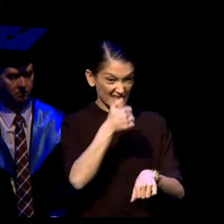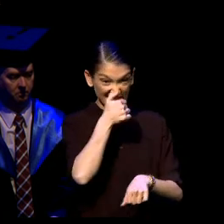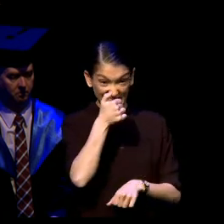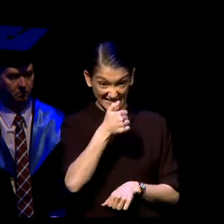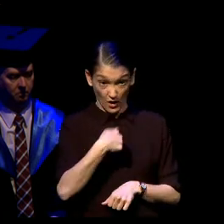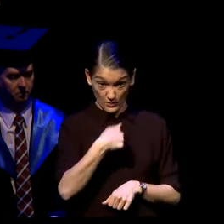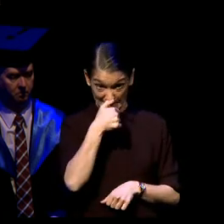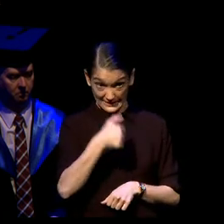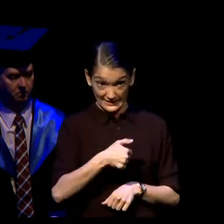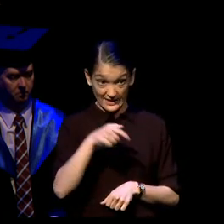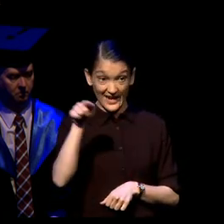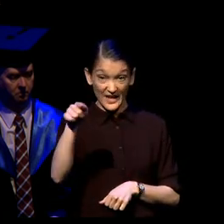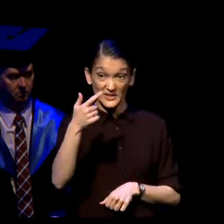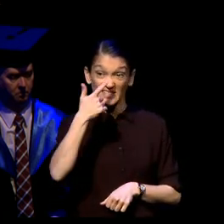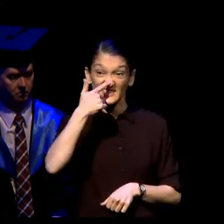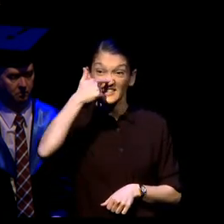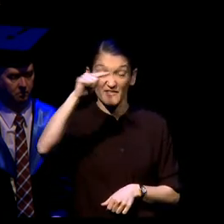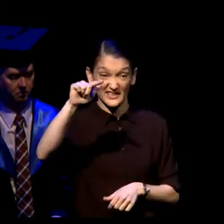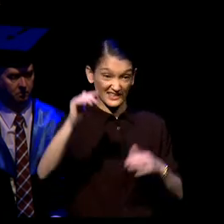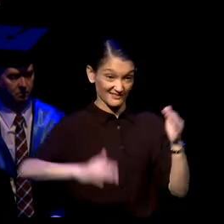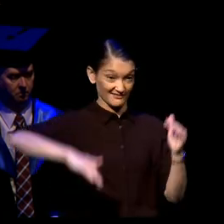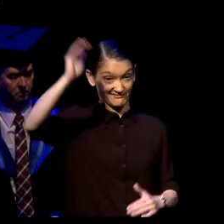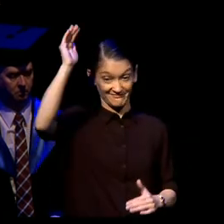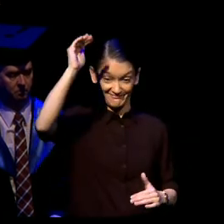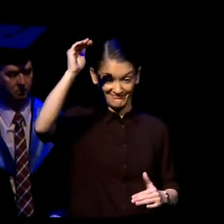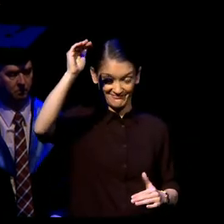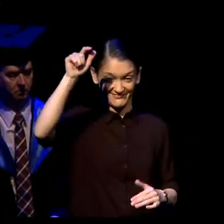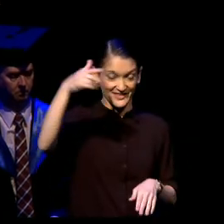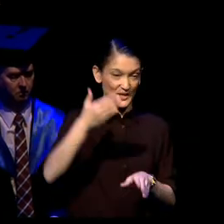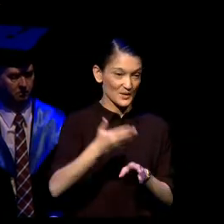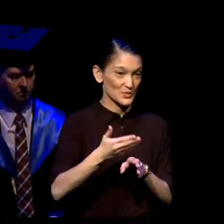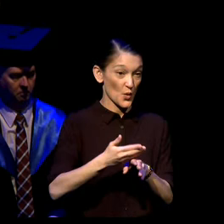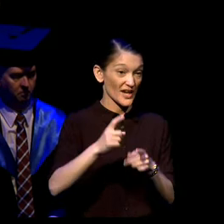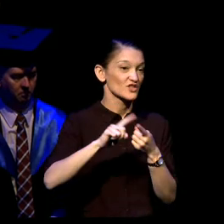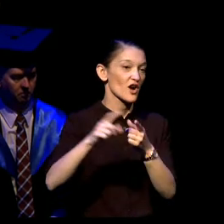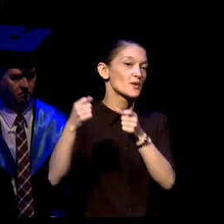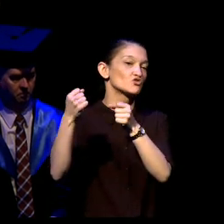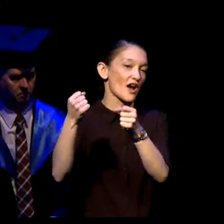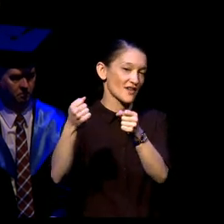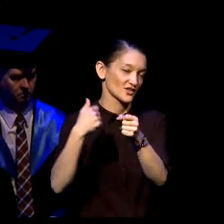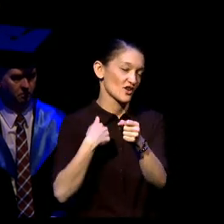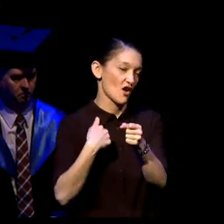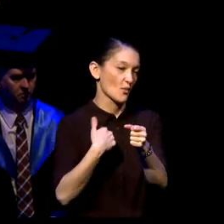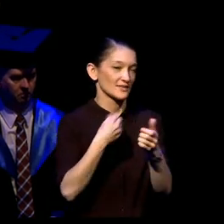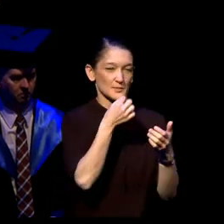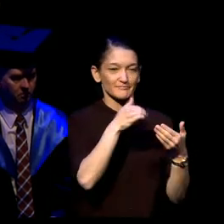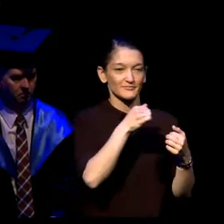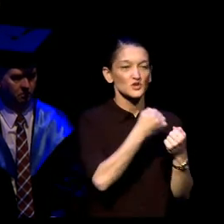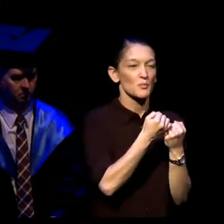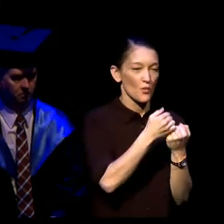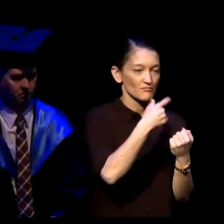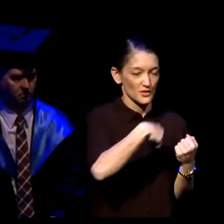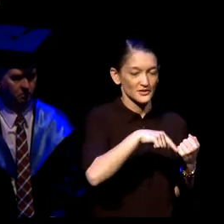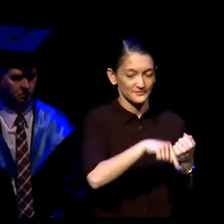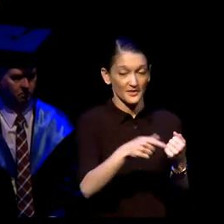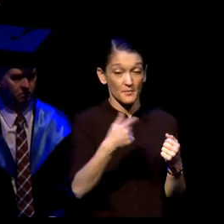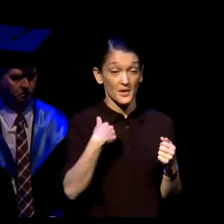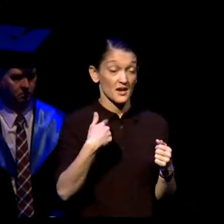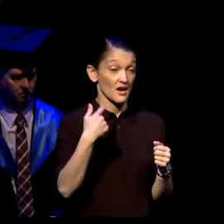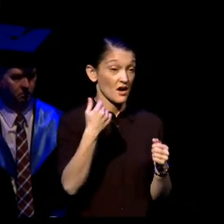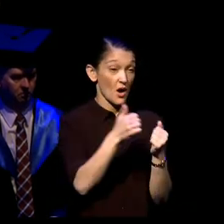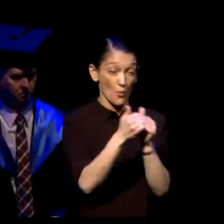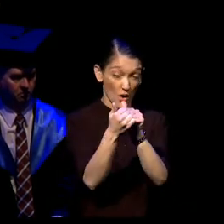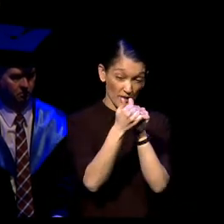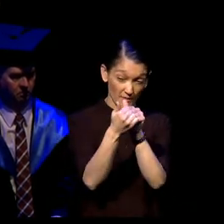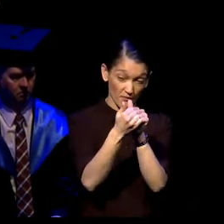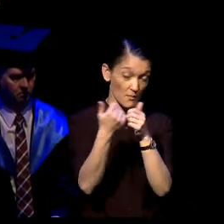16. He was about 70 and he was working as a tram driver. And I worked many, many years with Jack on the tram that you saw